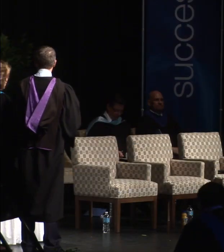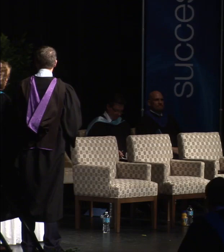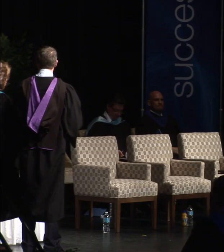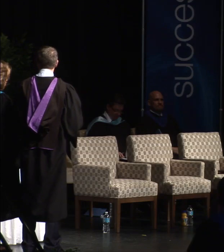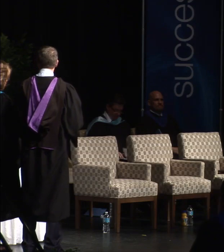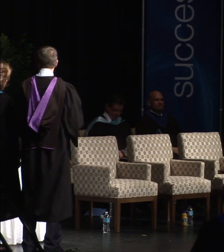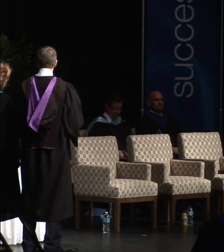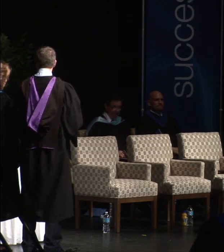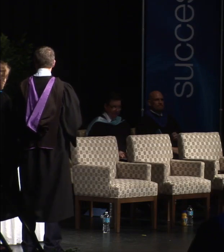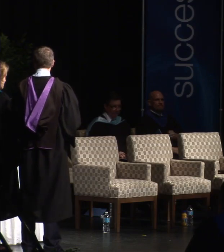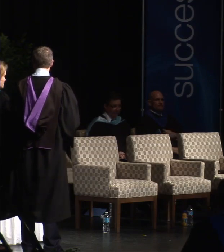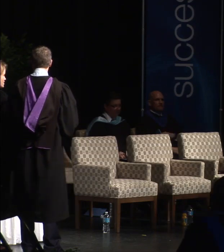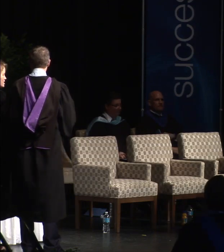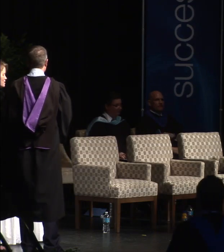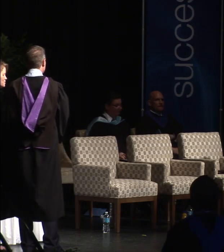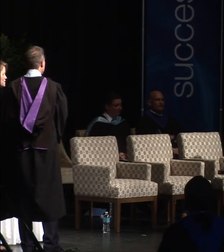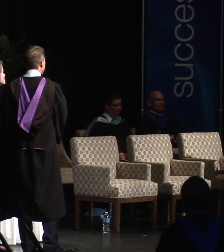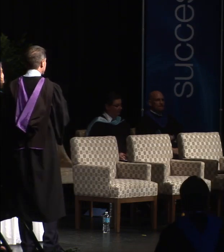James Paul Burke.